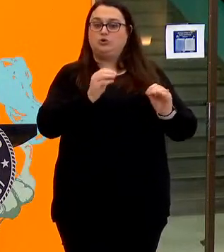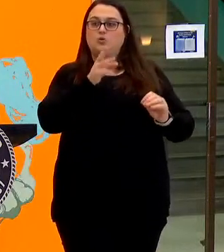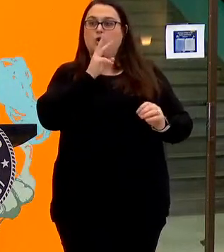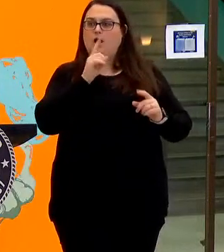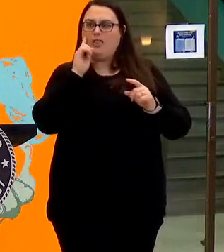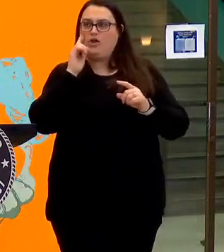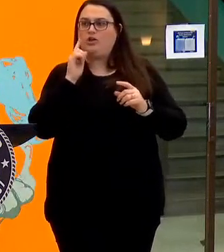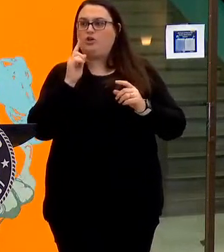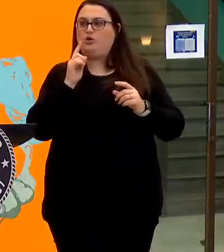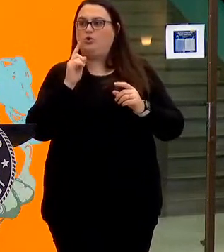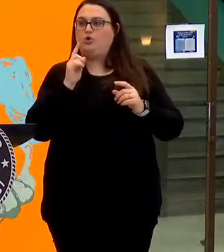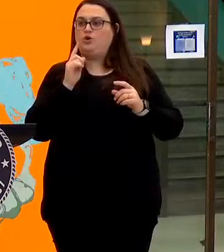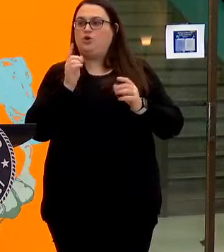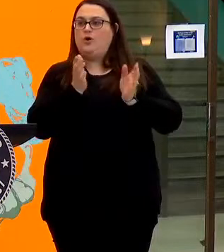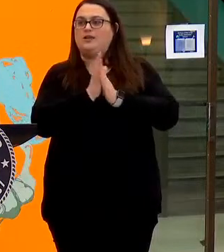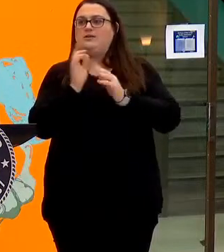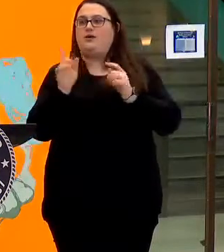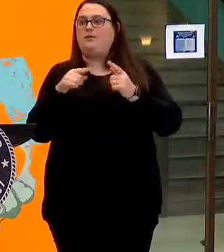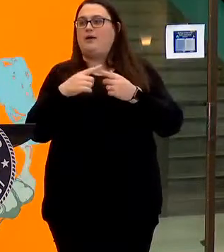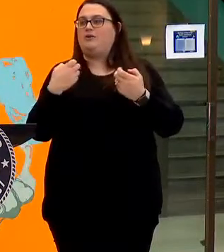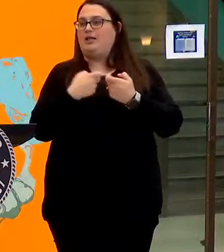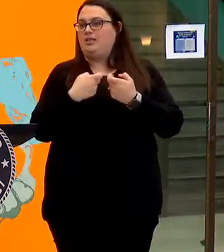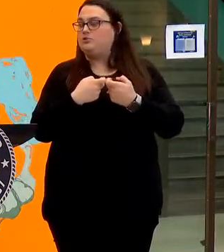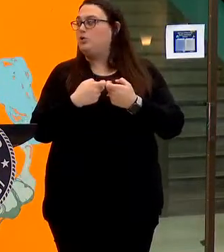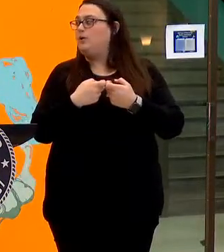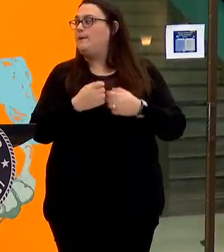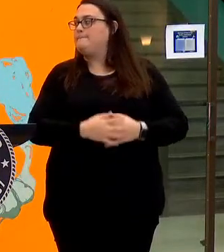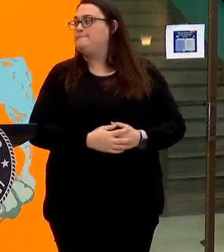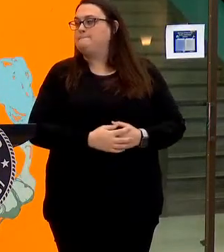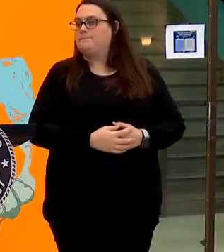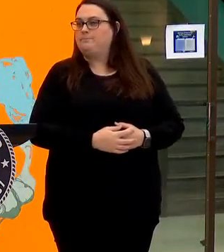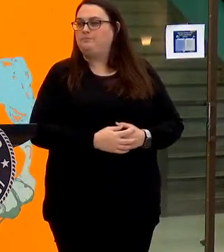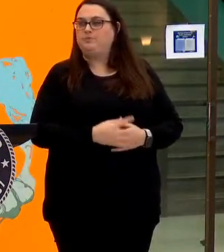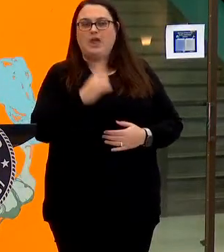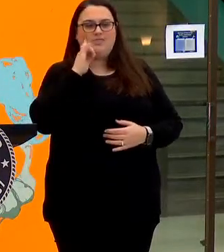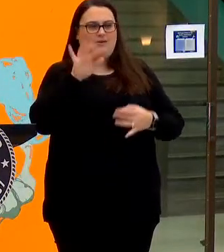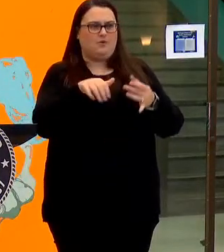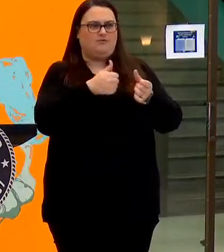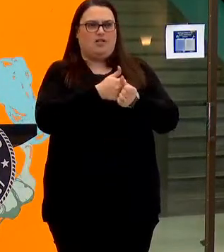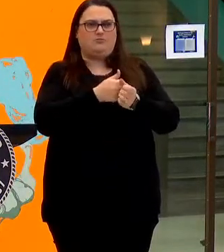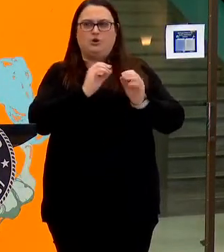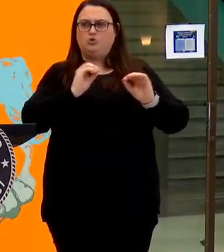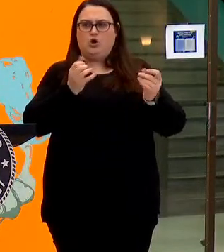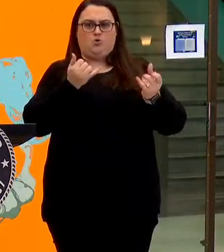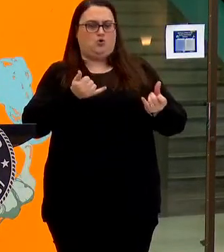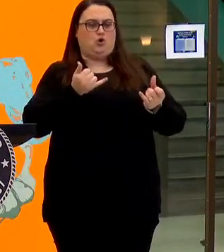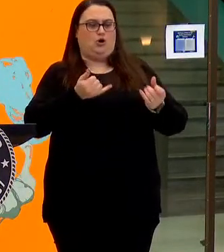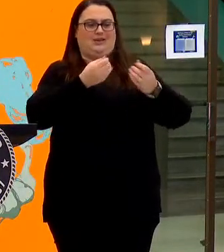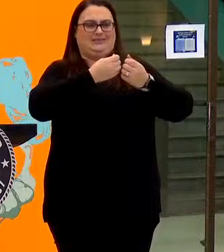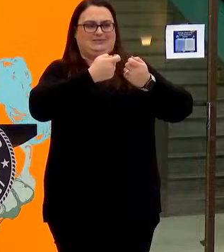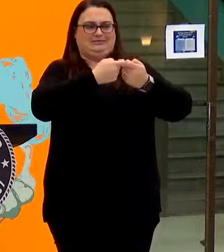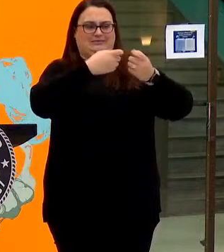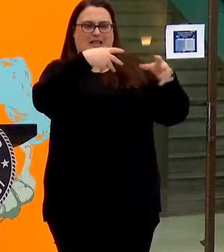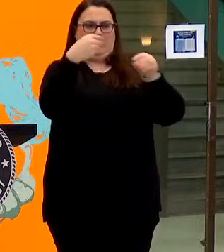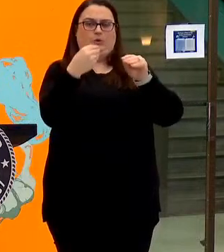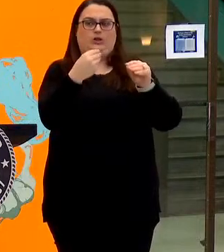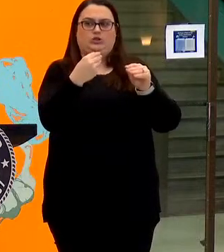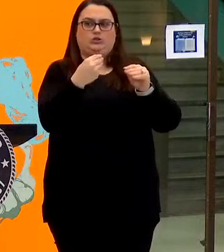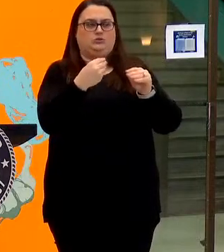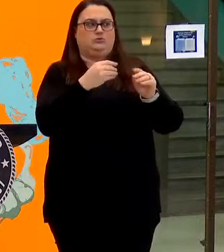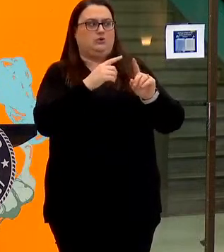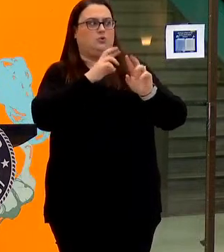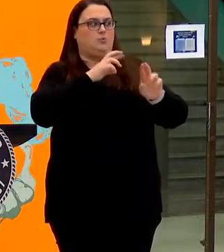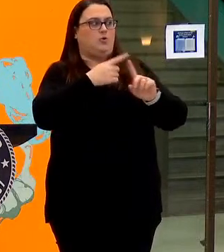thought you asked about electrical, right? And I think we followed up. There were no current outages reported by